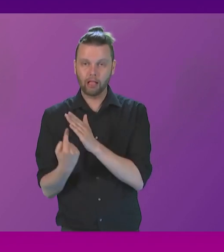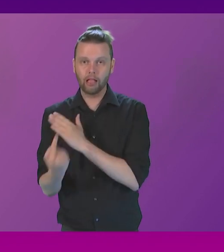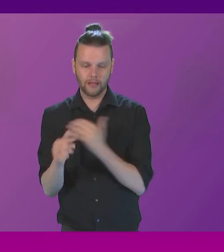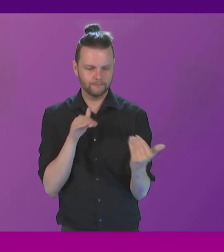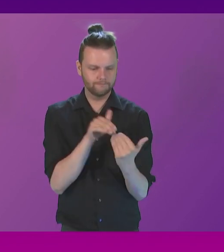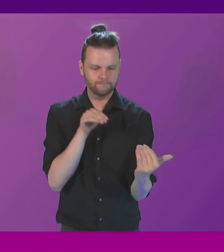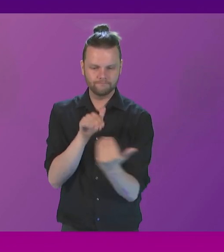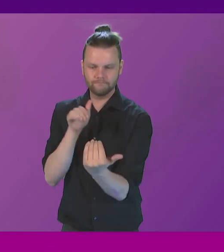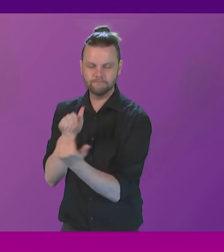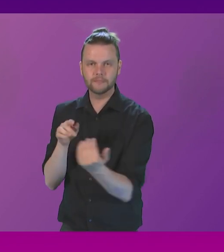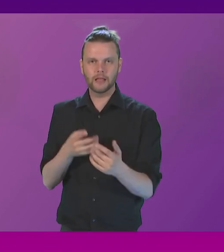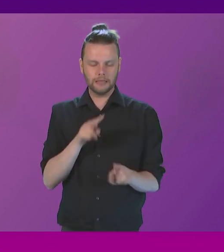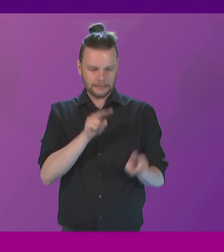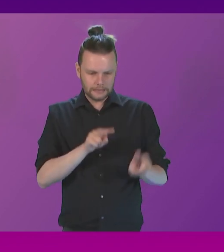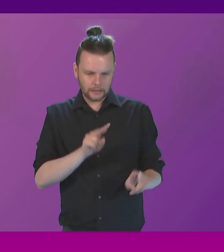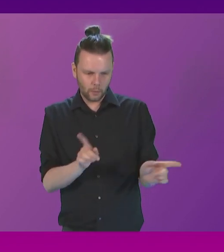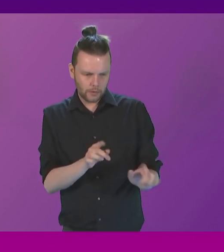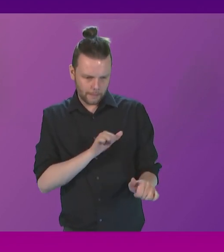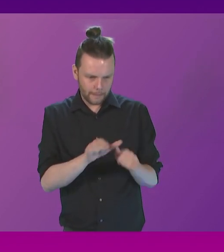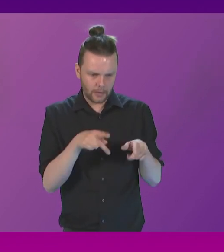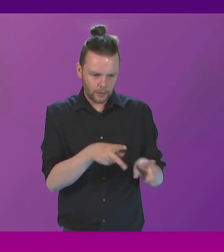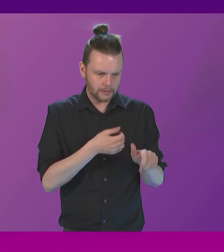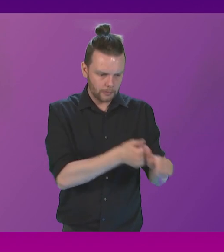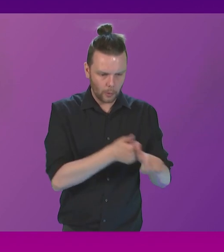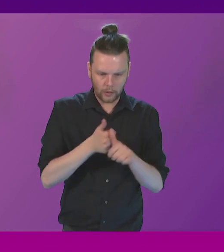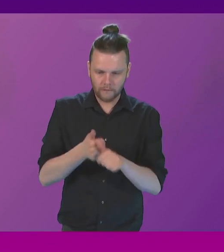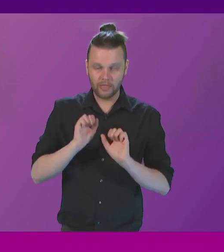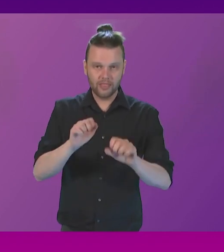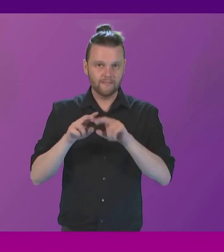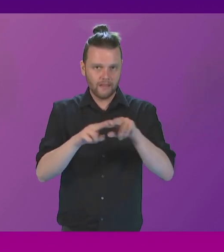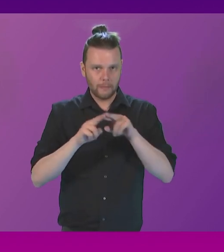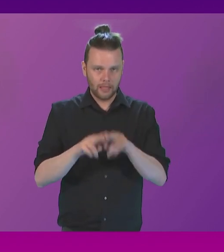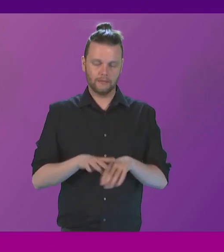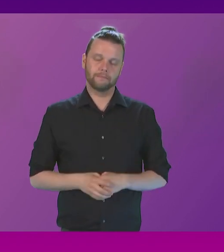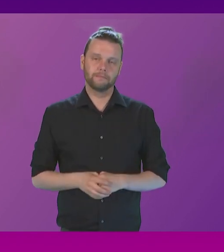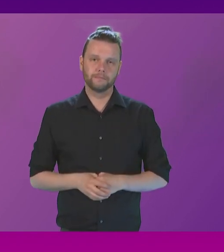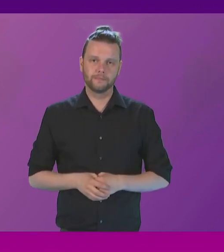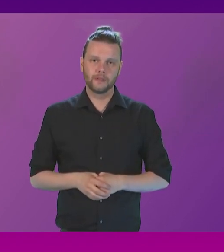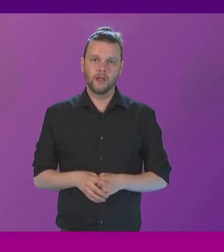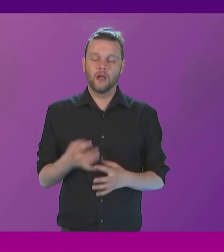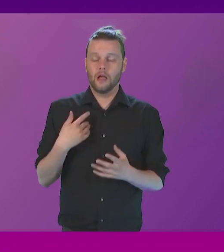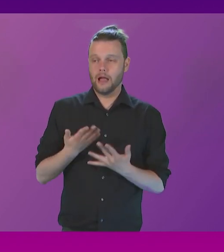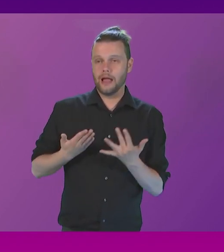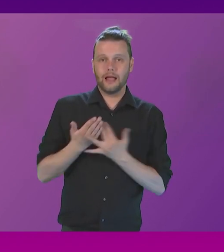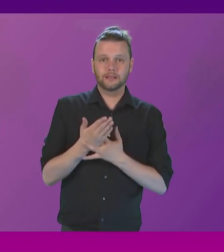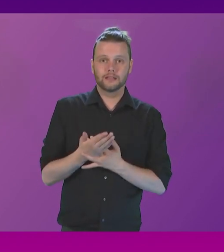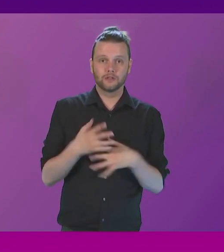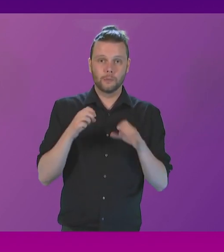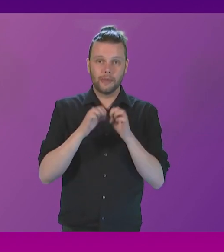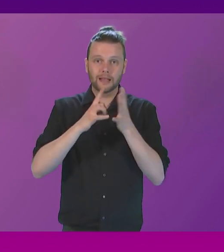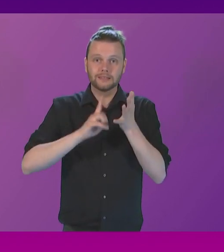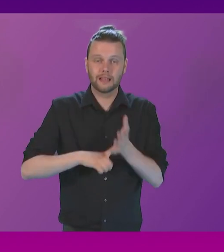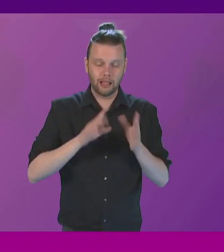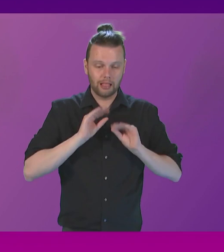and assessing how best to support them and their families. Of course, access to British Sign Language